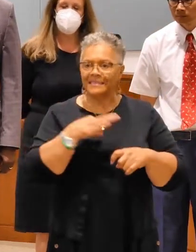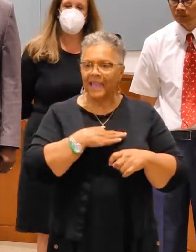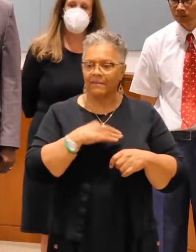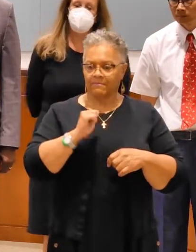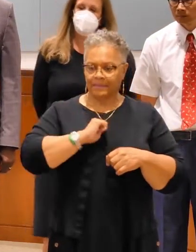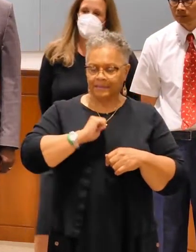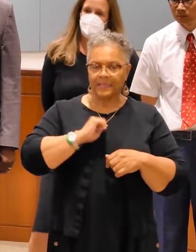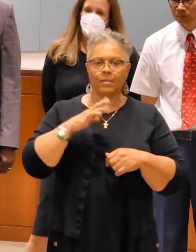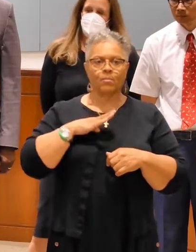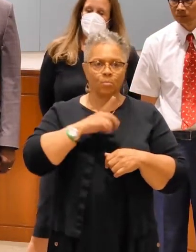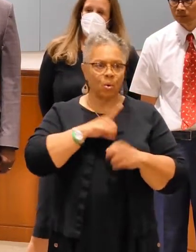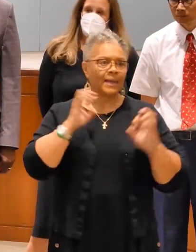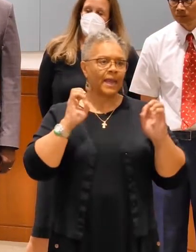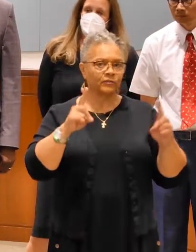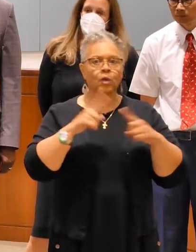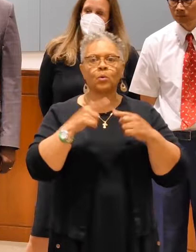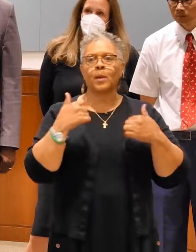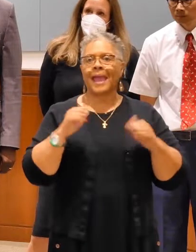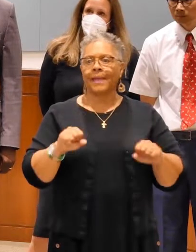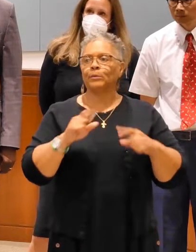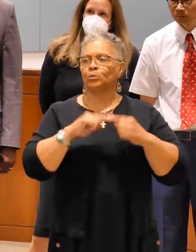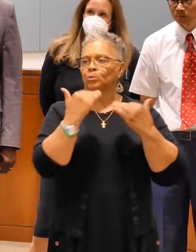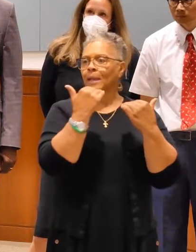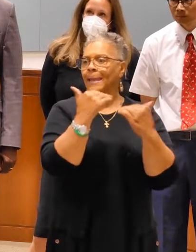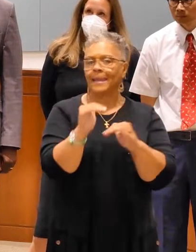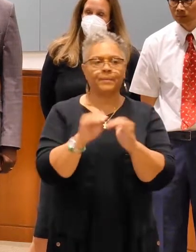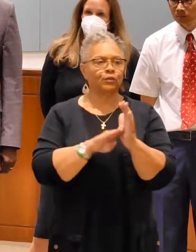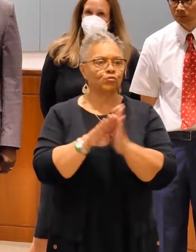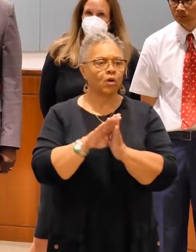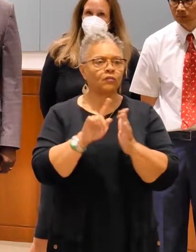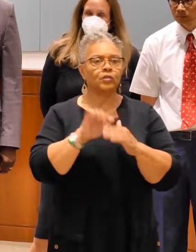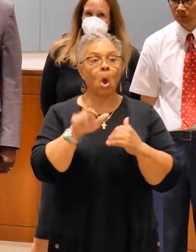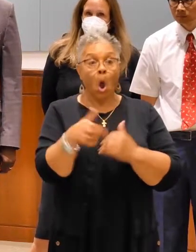Education, we were able to limit its growth that year to only